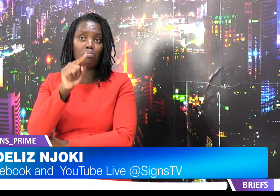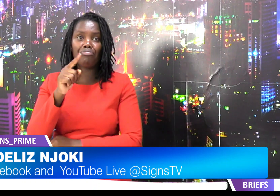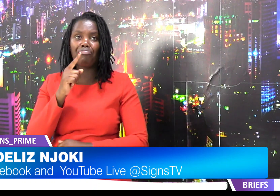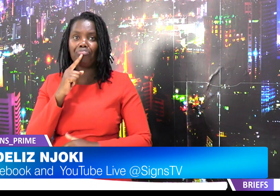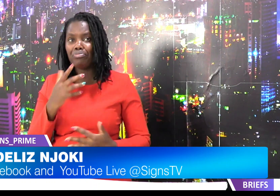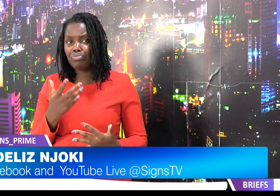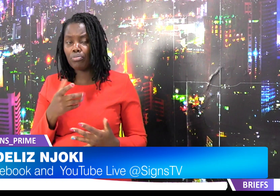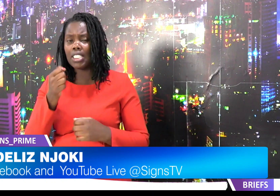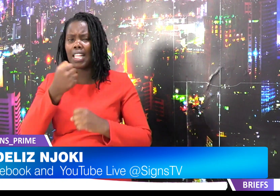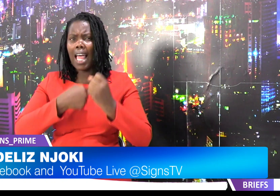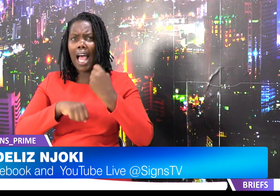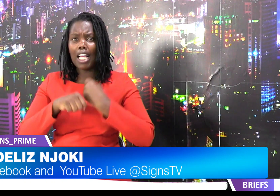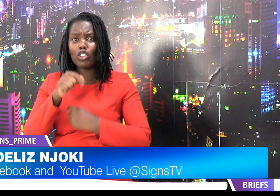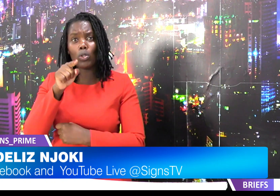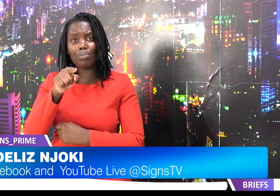Commander, Tom Odero.